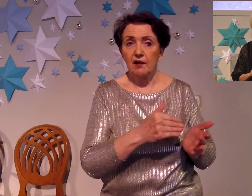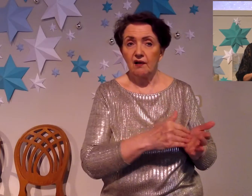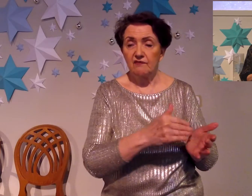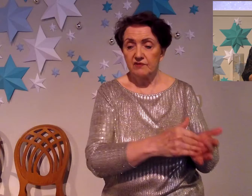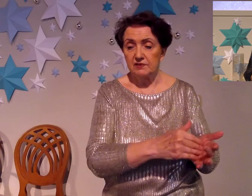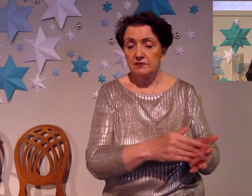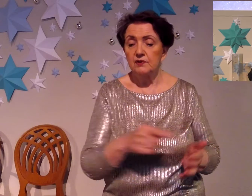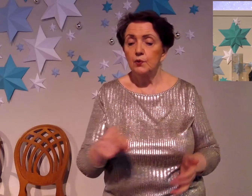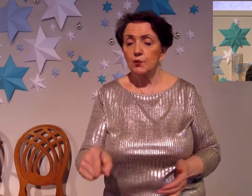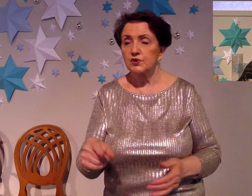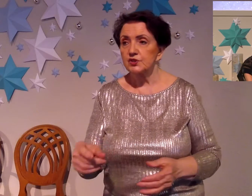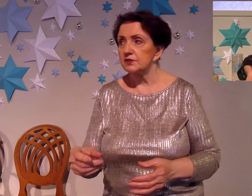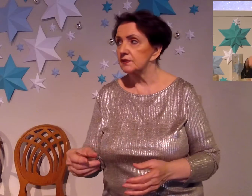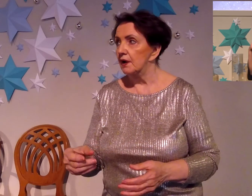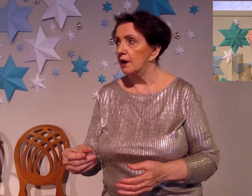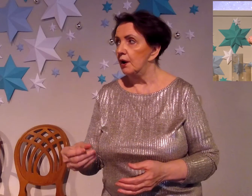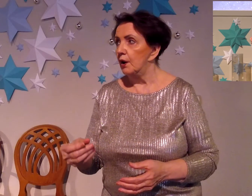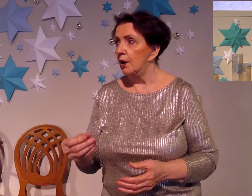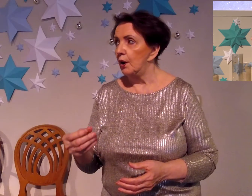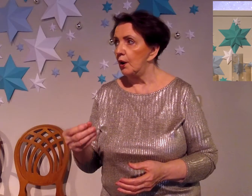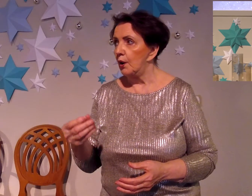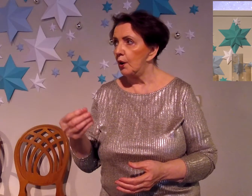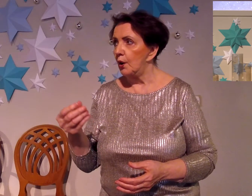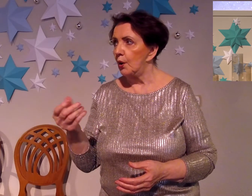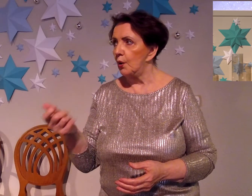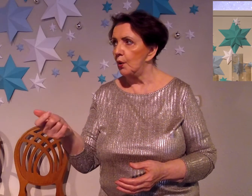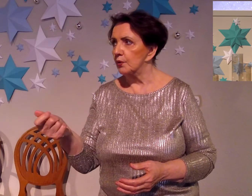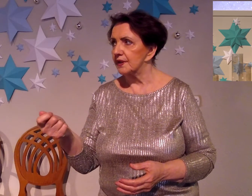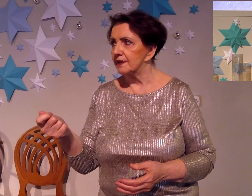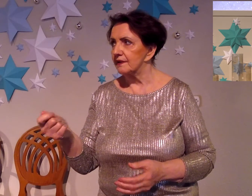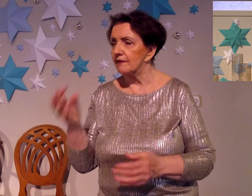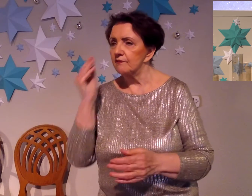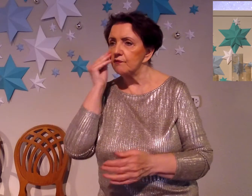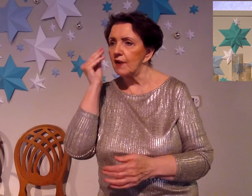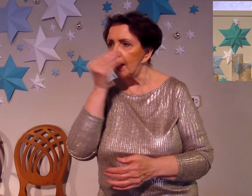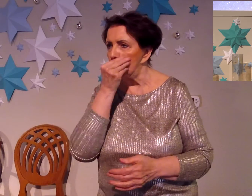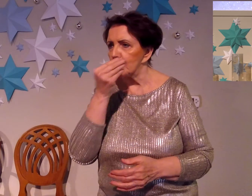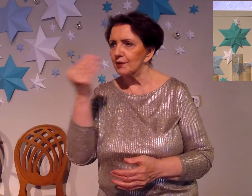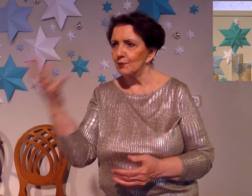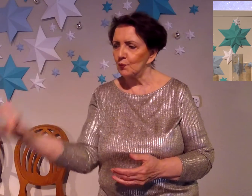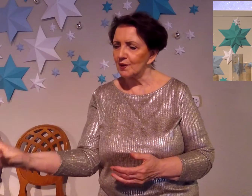holding a lotus in one hand and a sword in the other.